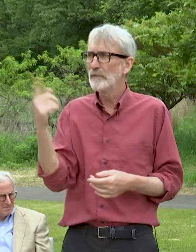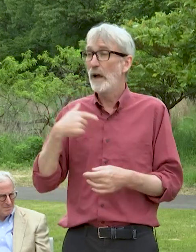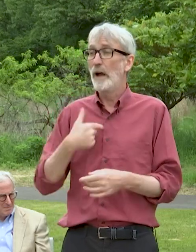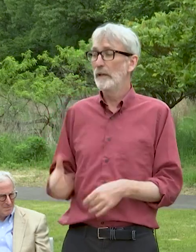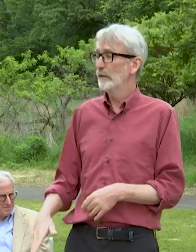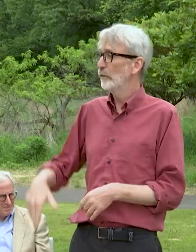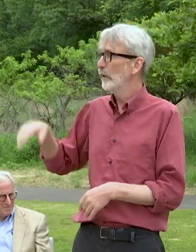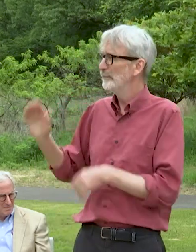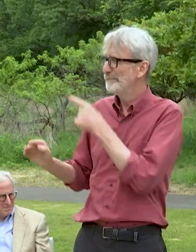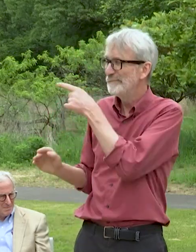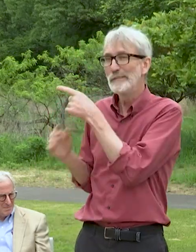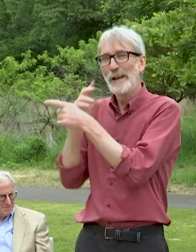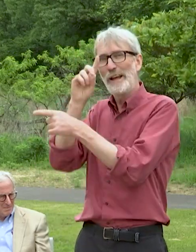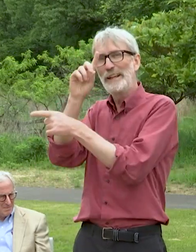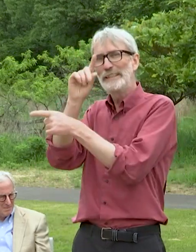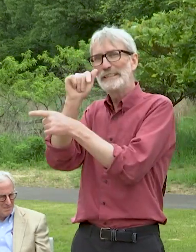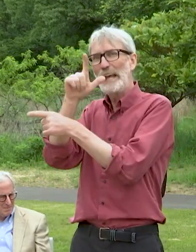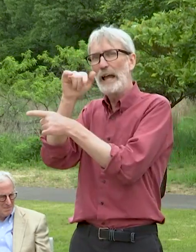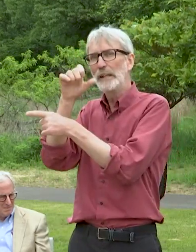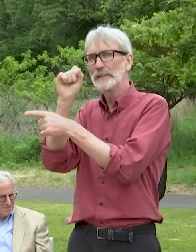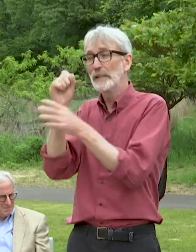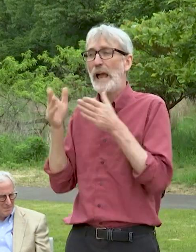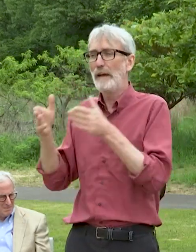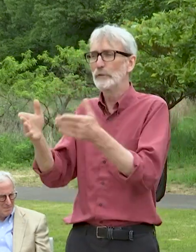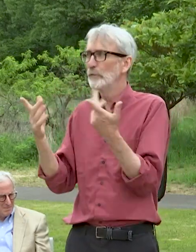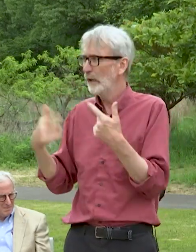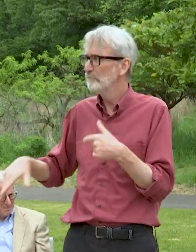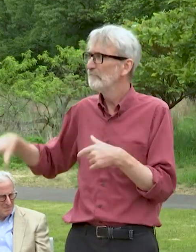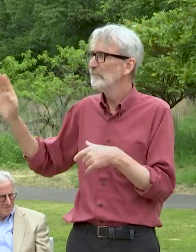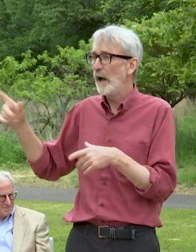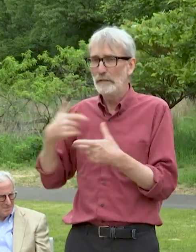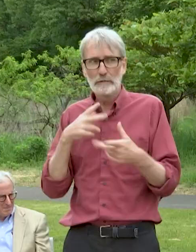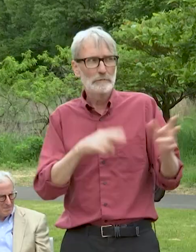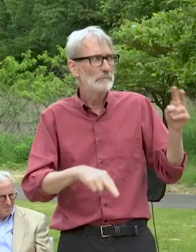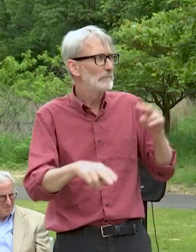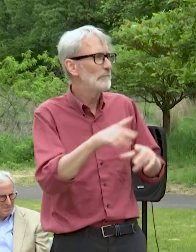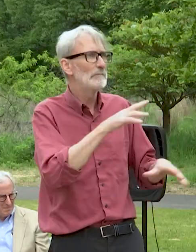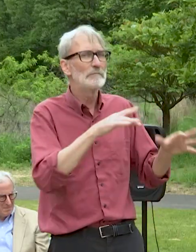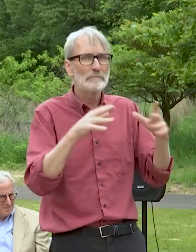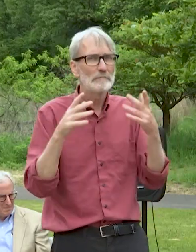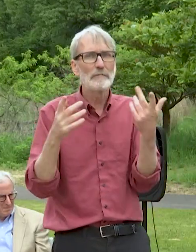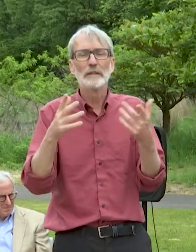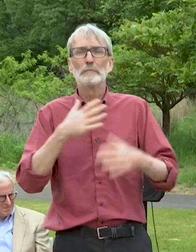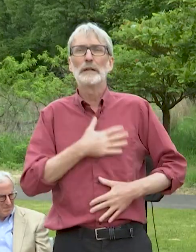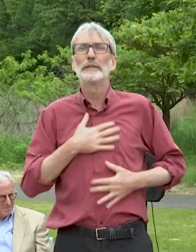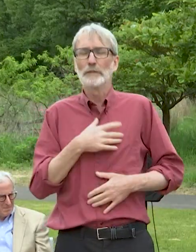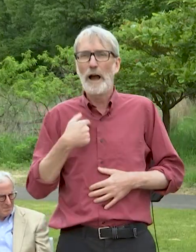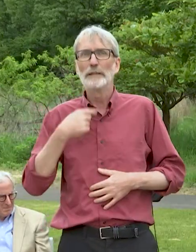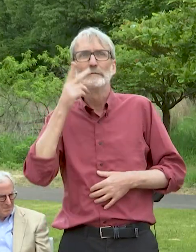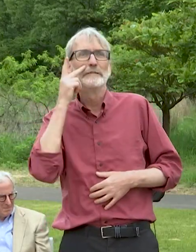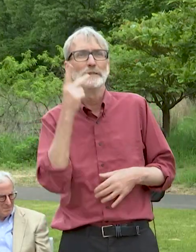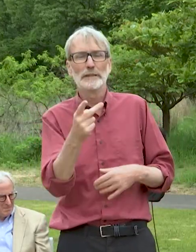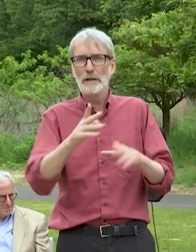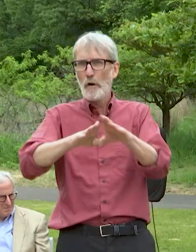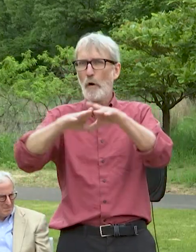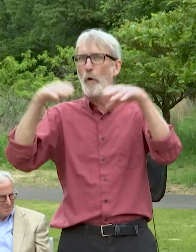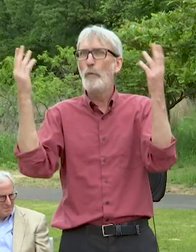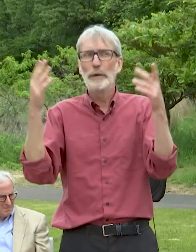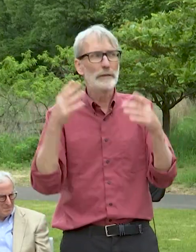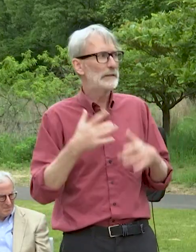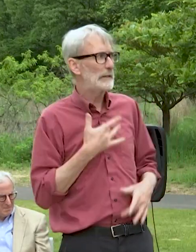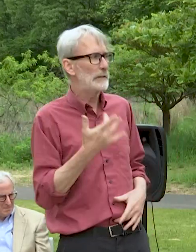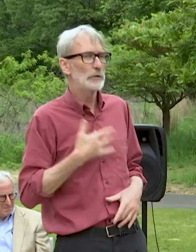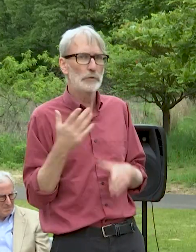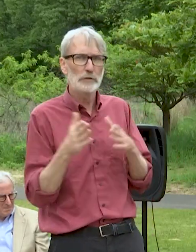right off of Dallas Avenue, spent a lot of time working their way through these venues here in this area, it's a pleasure for me to be able to opening up the Century Trail